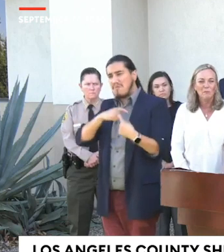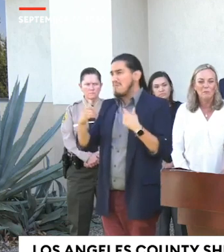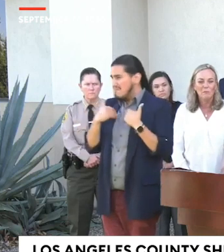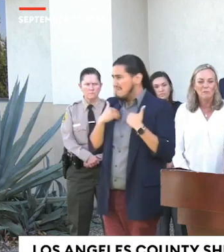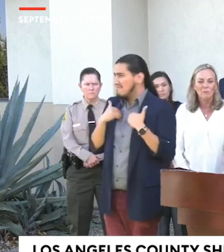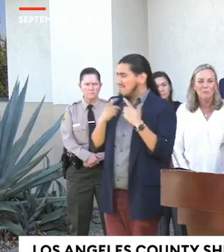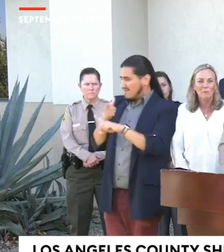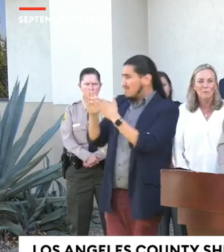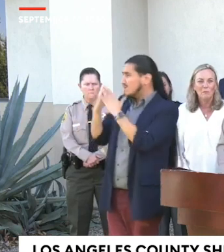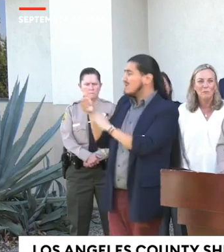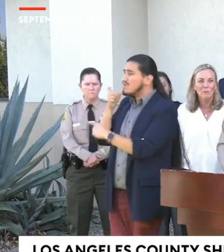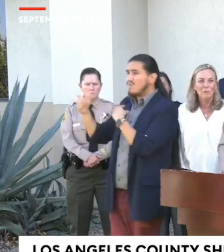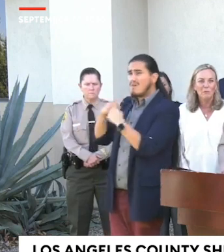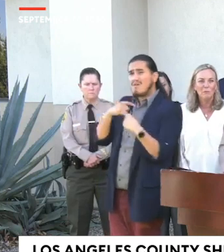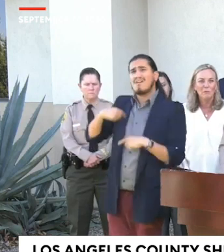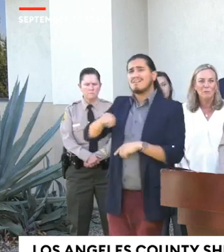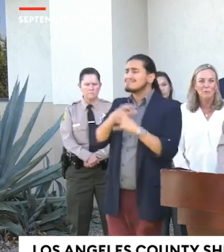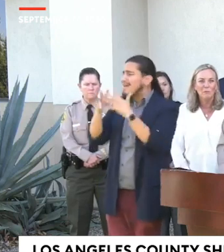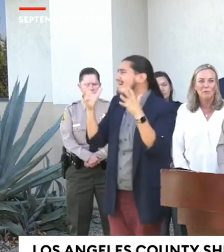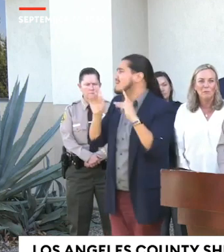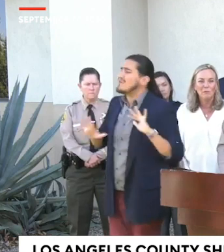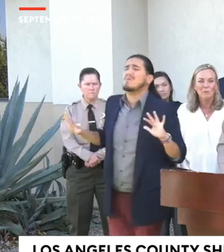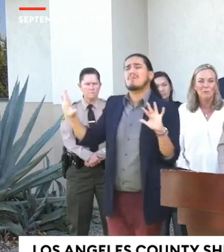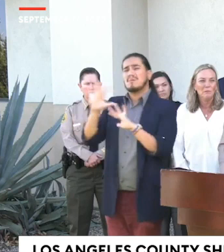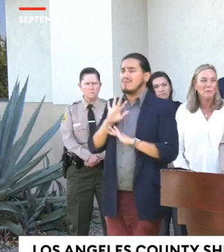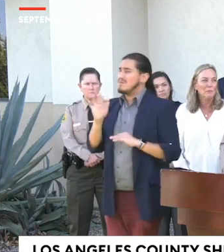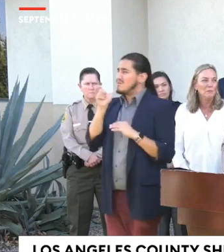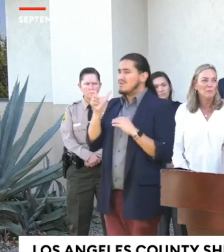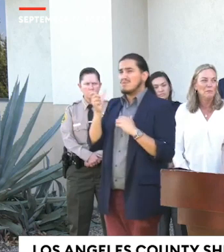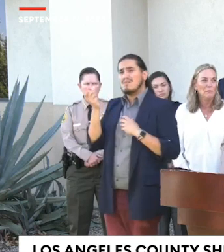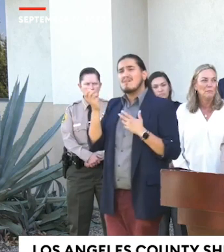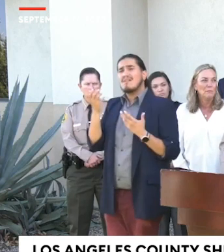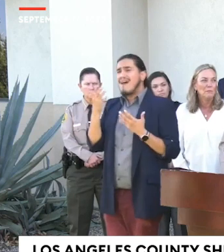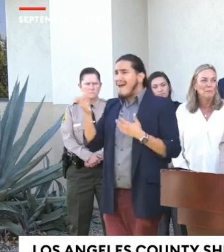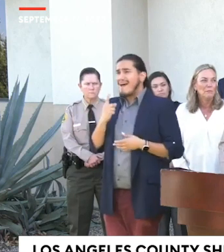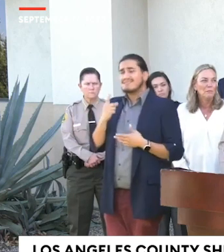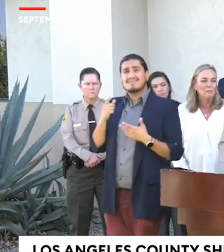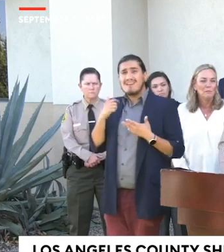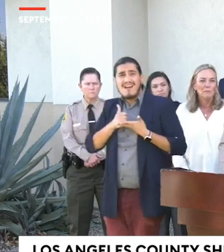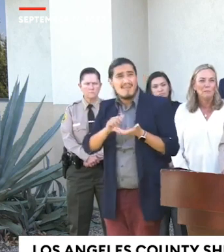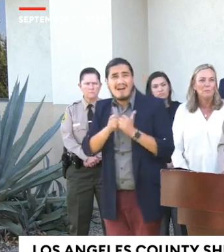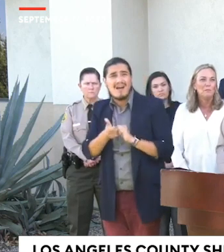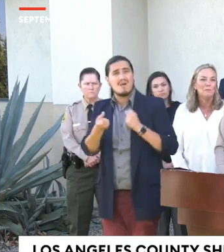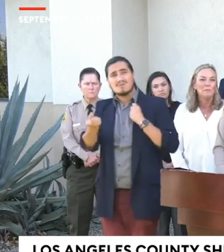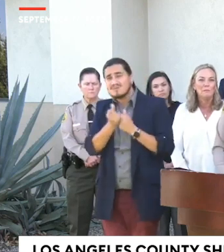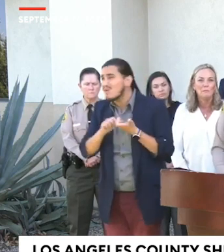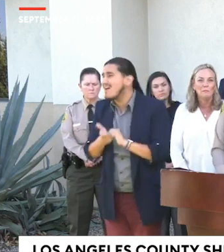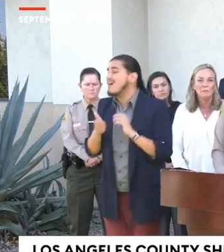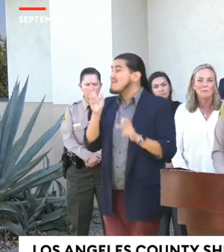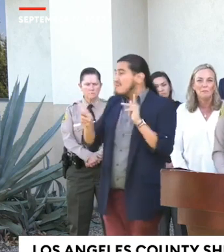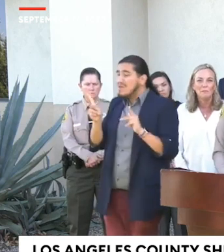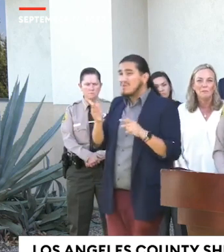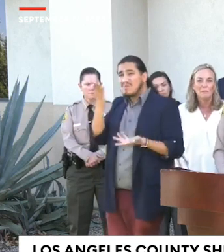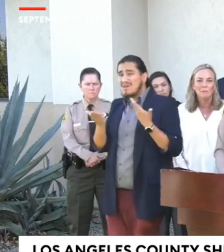from community members and so many people across the board who are, what can we do to help? Even individuals who may